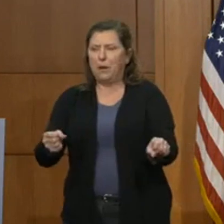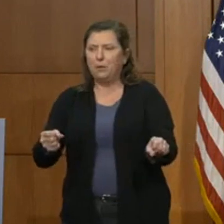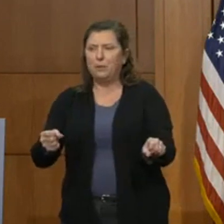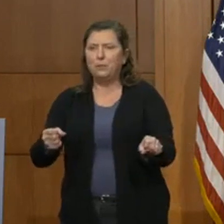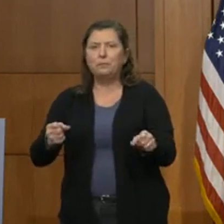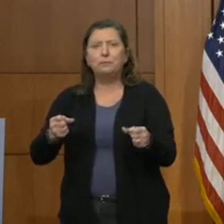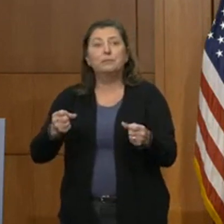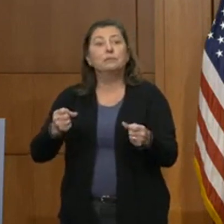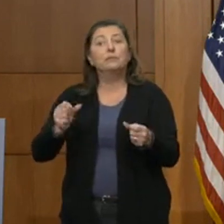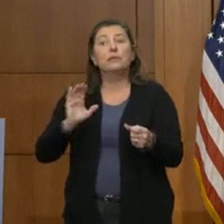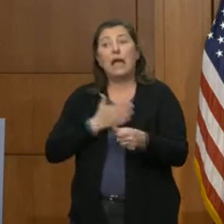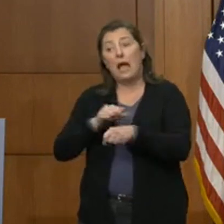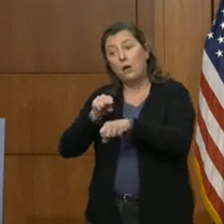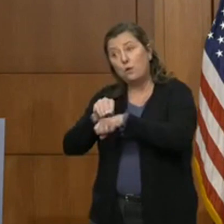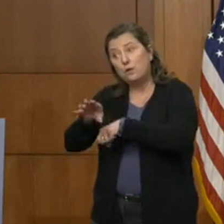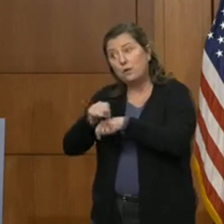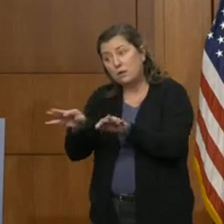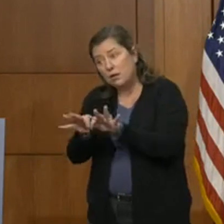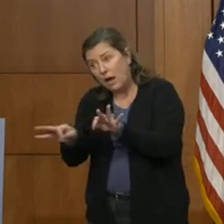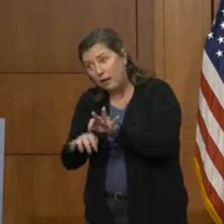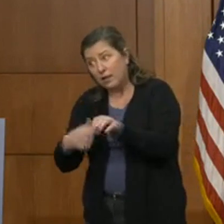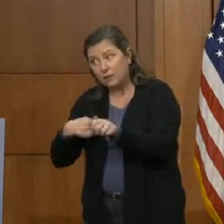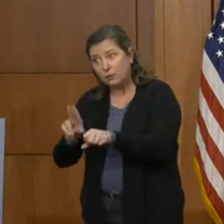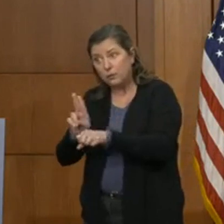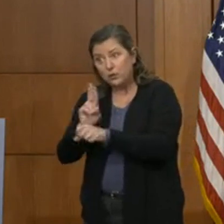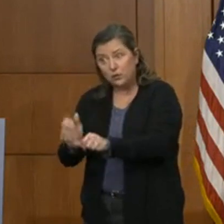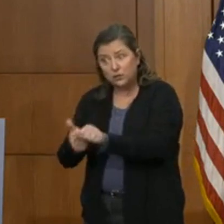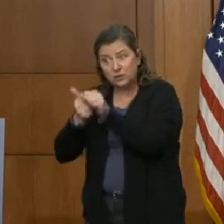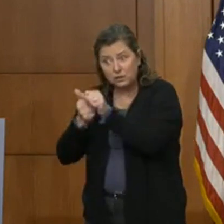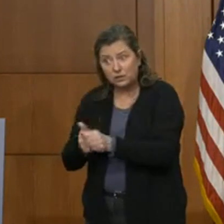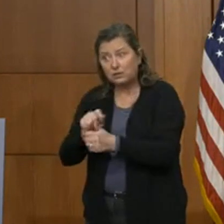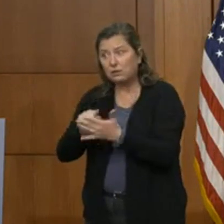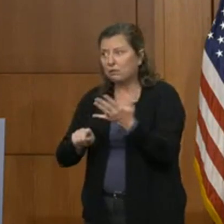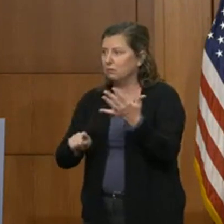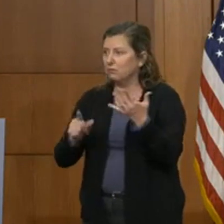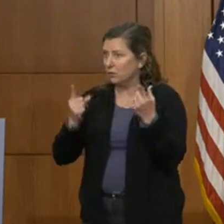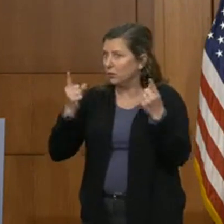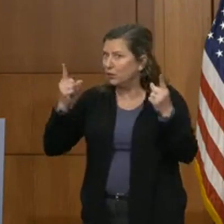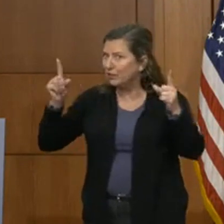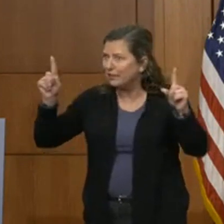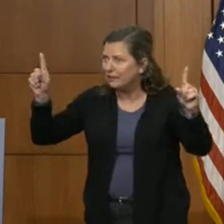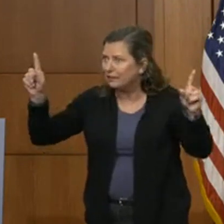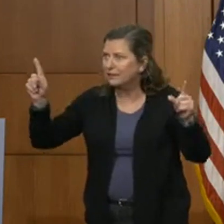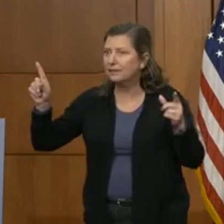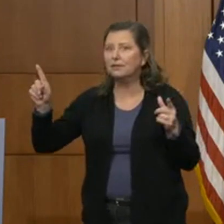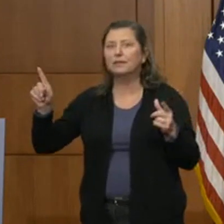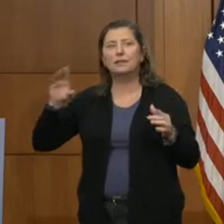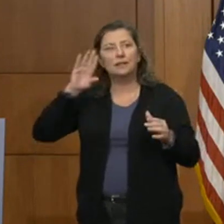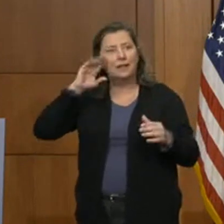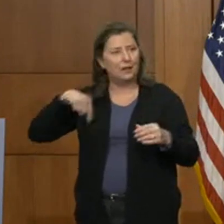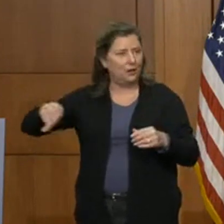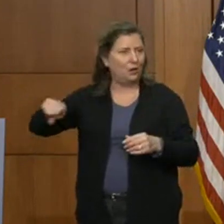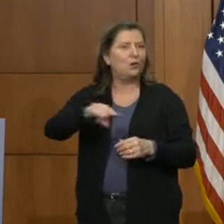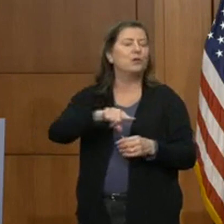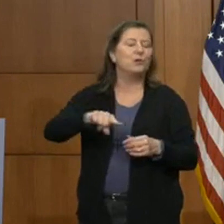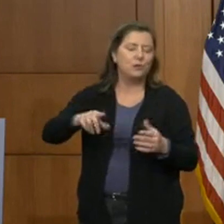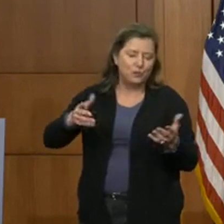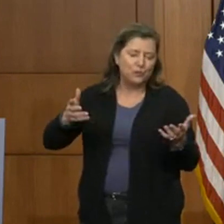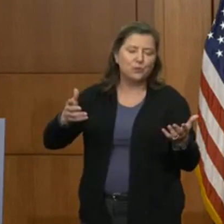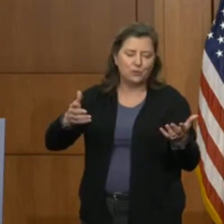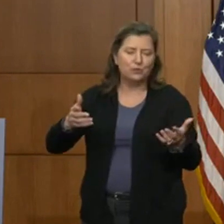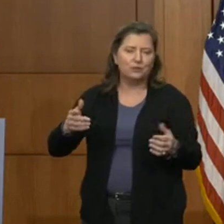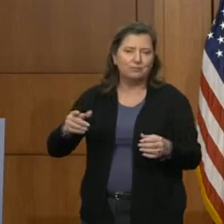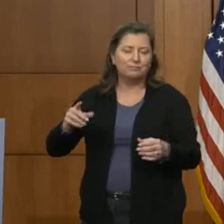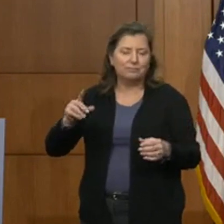the guidelines that we've been using are working. And I know you all have heard more